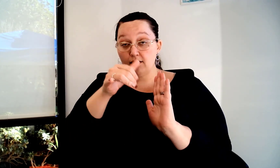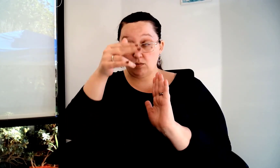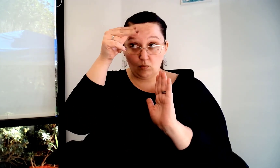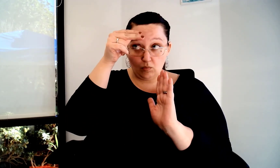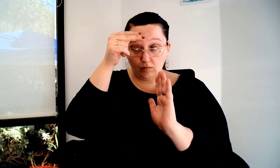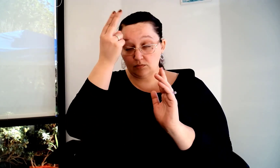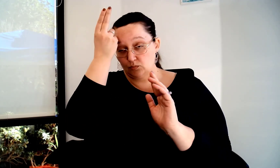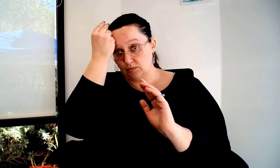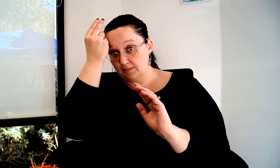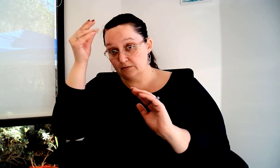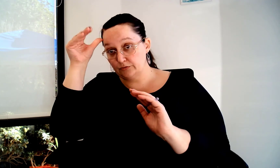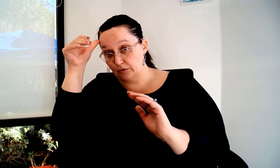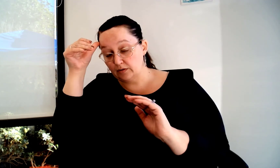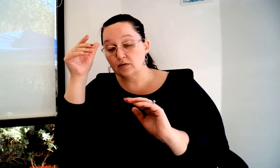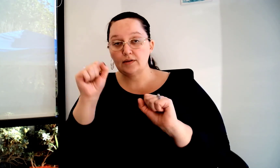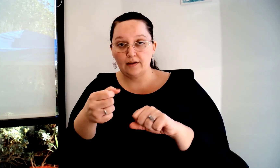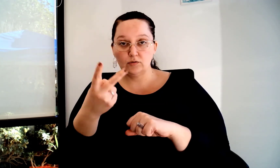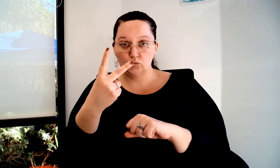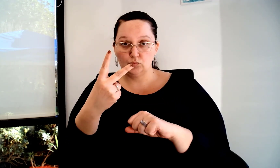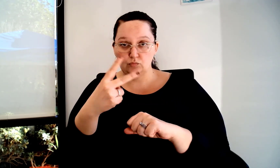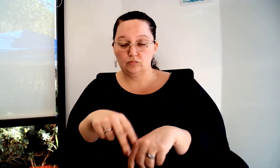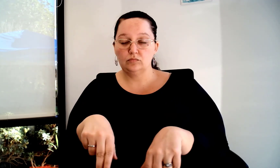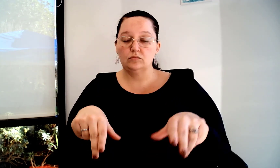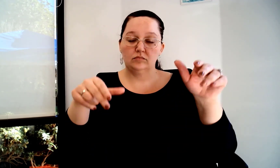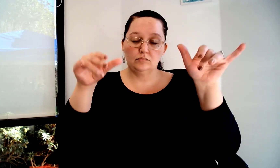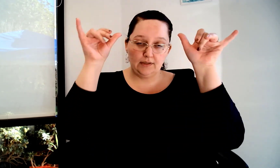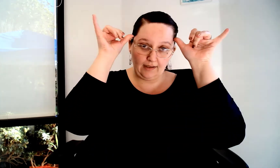And just like with horse, rabbit, and donkey, you can use two hands.